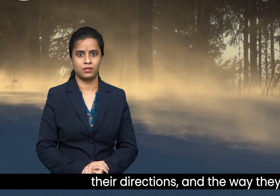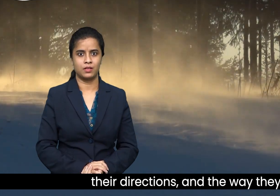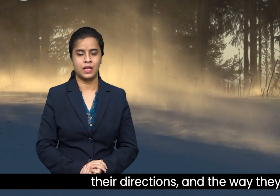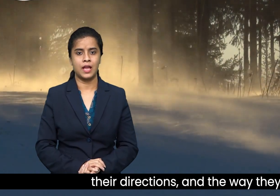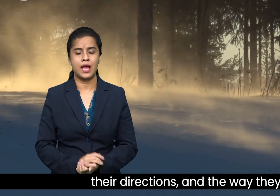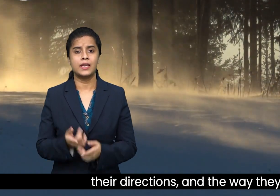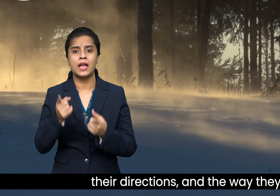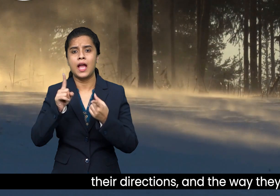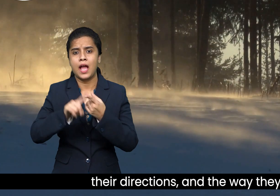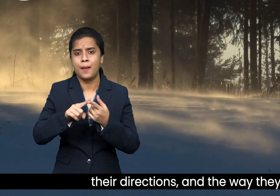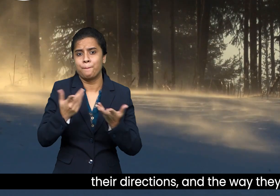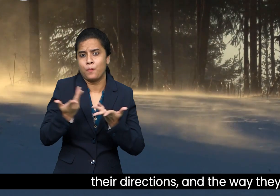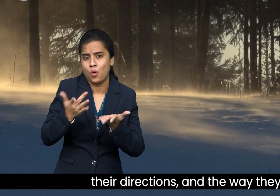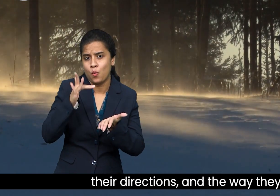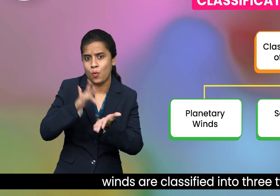occur.